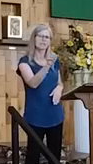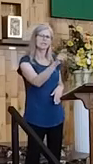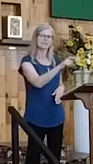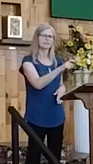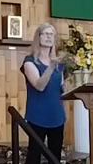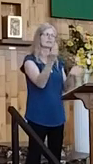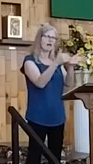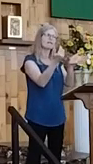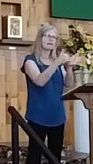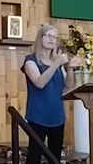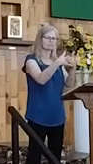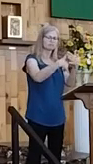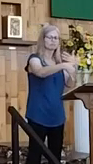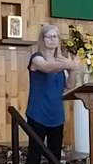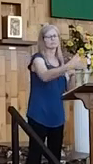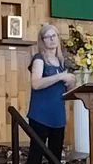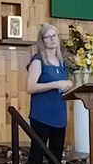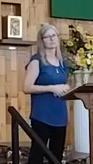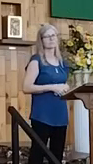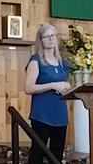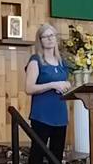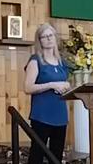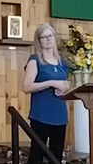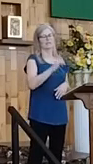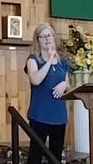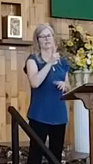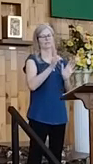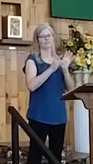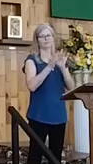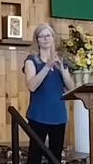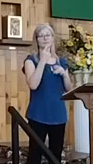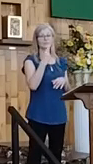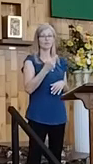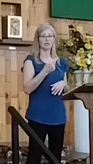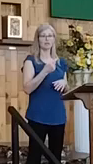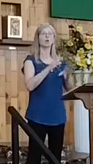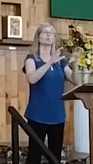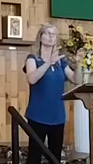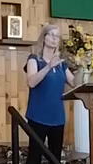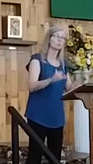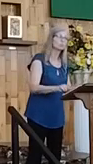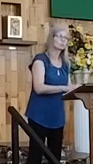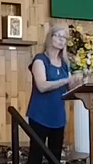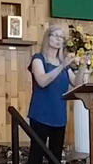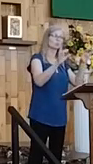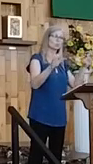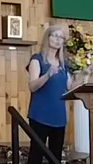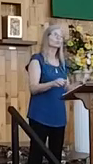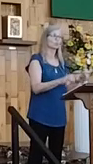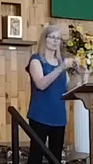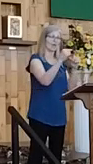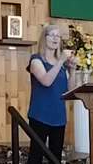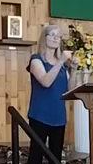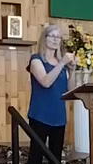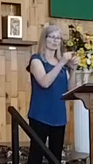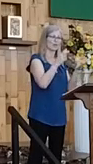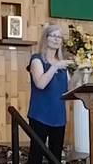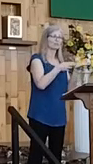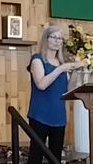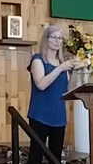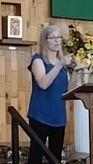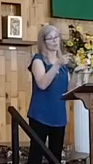on and on and on. Actually, Jesus is saying, again, do the word of truth that you pretend,